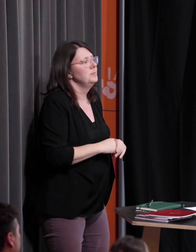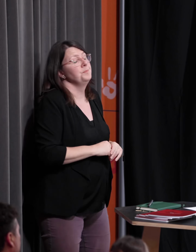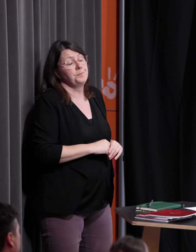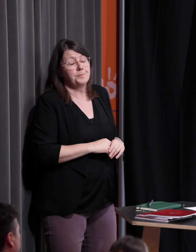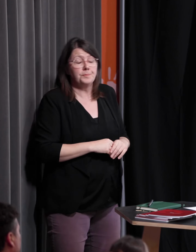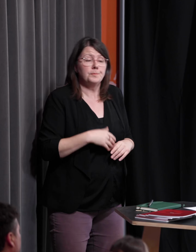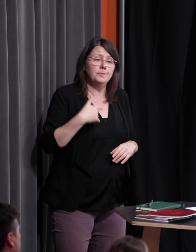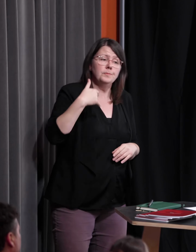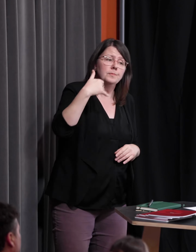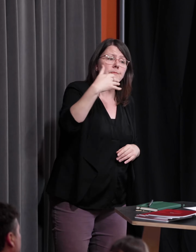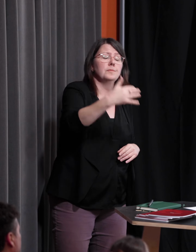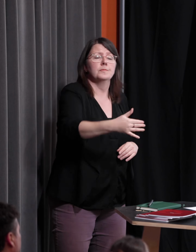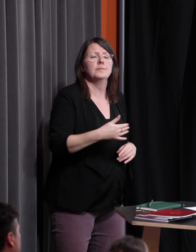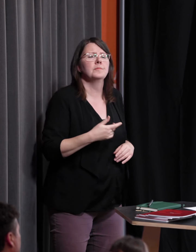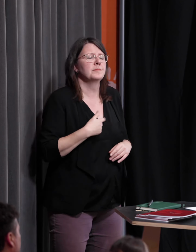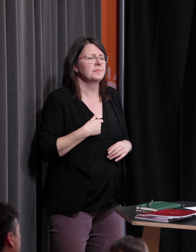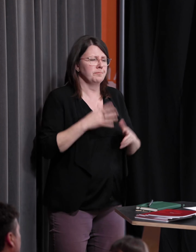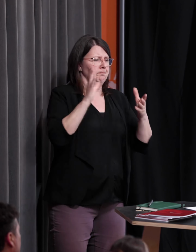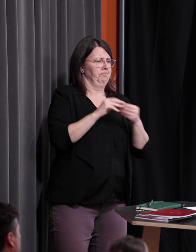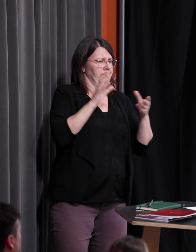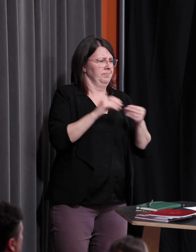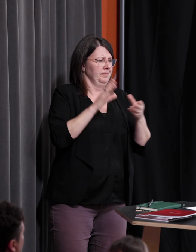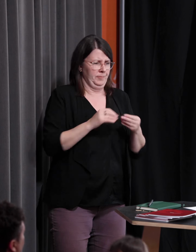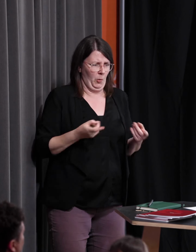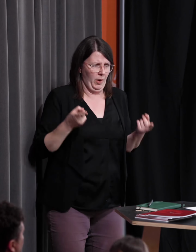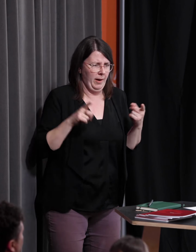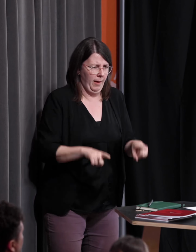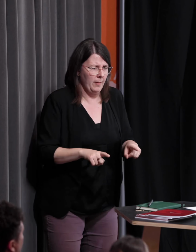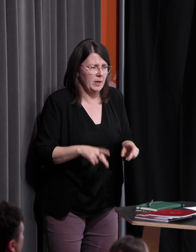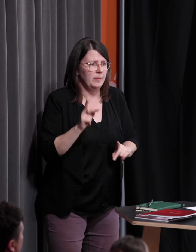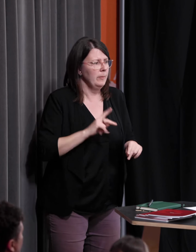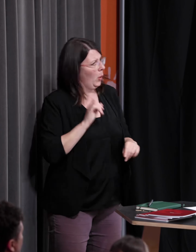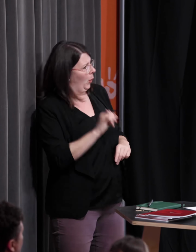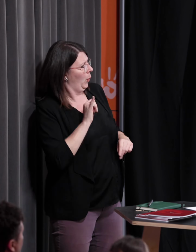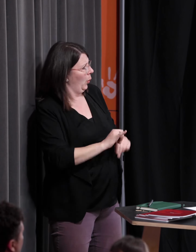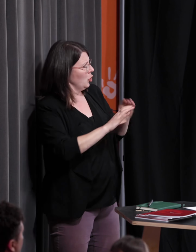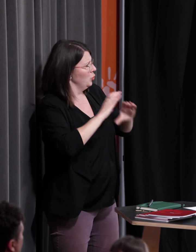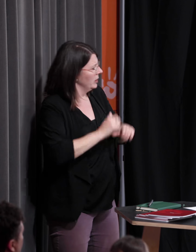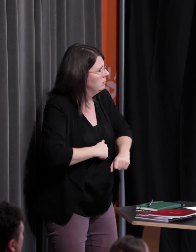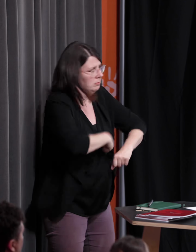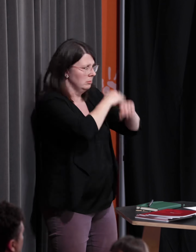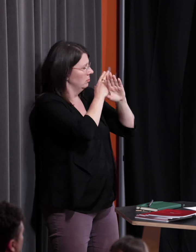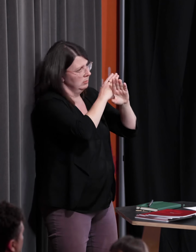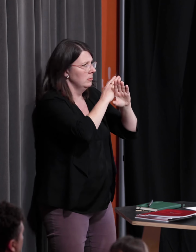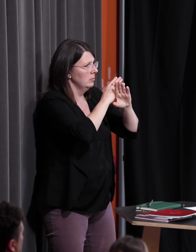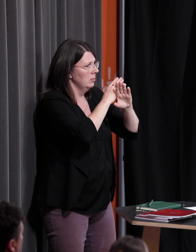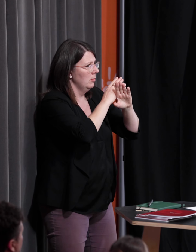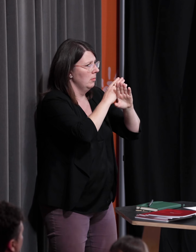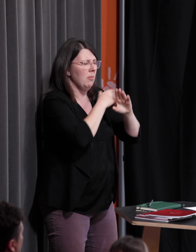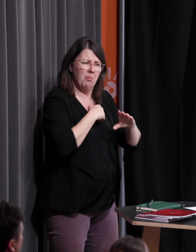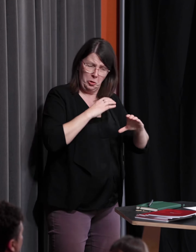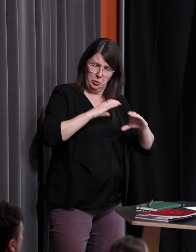obvious communication barrier. But you know what? It didn't feel like that. It wasn't a